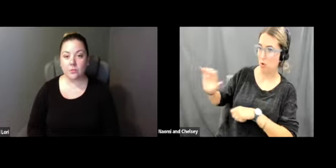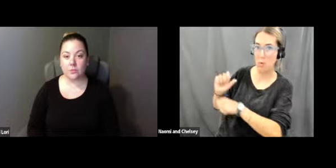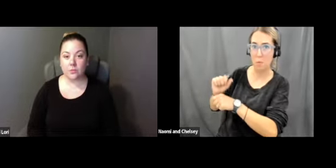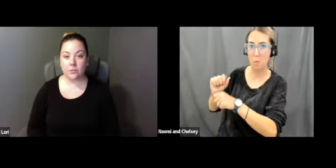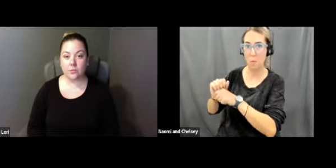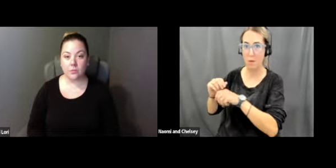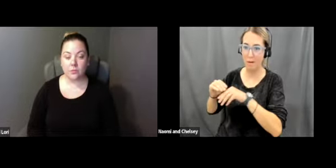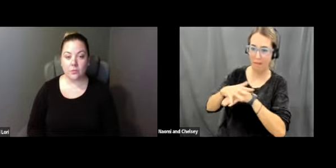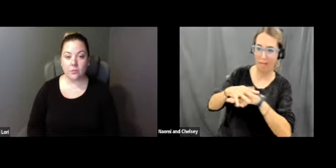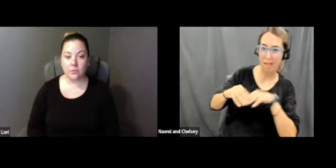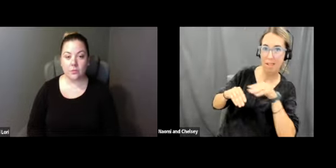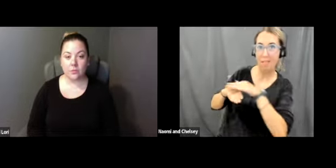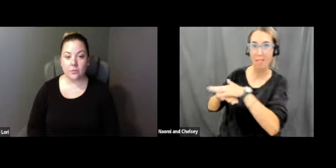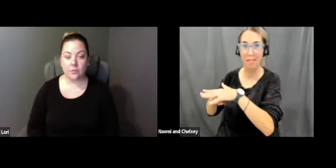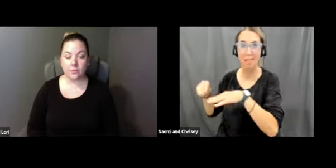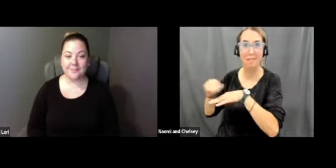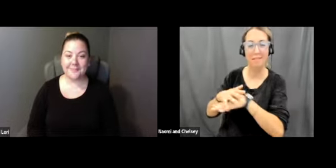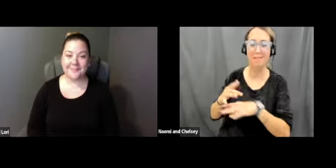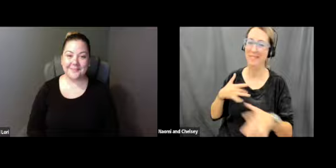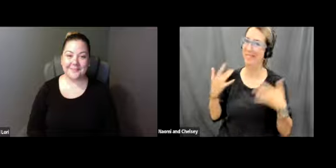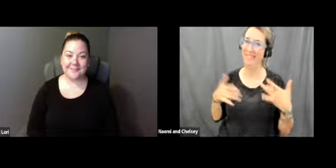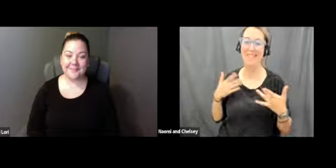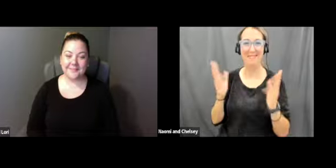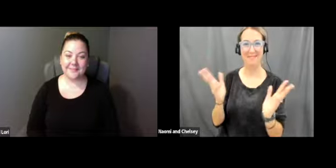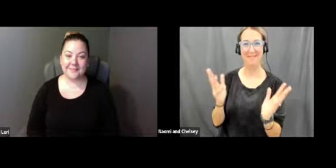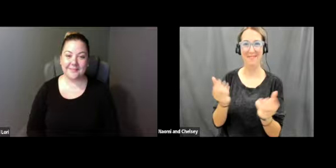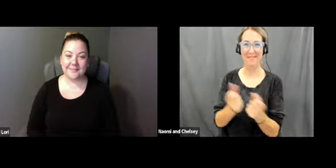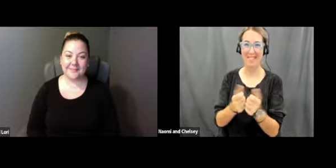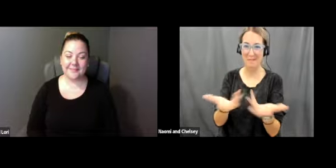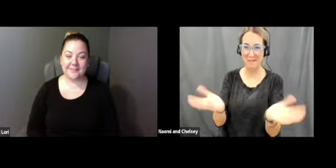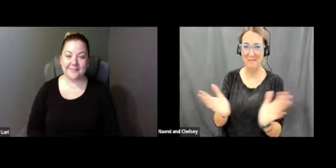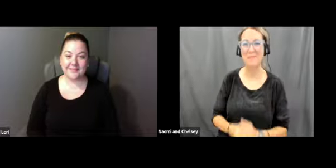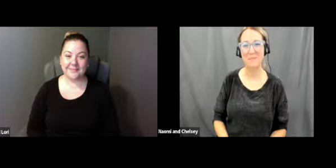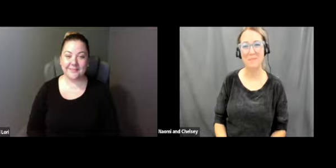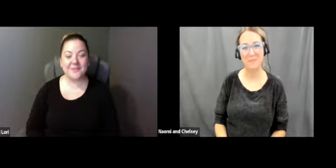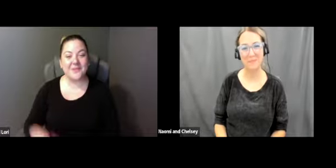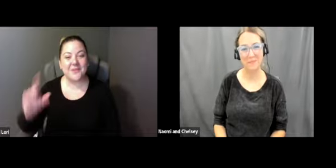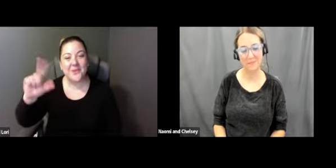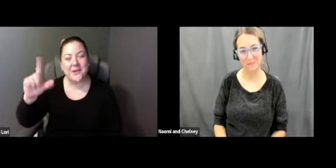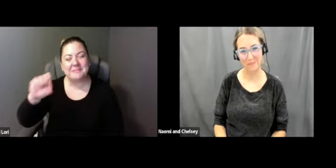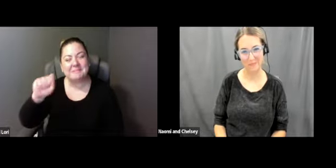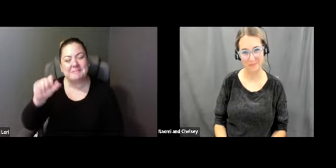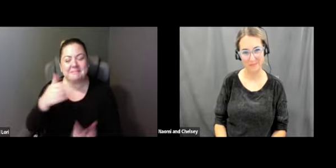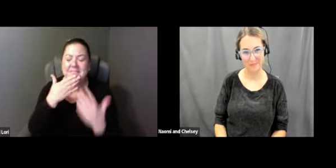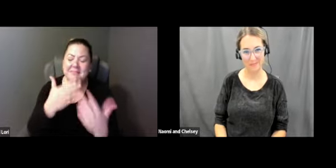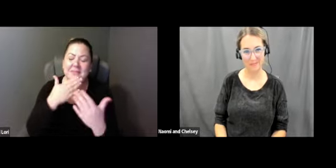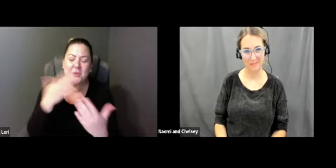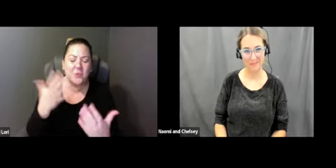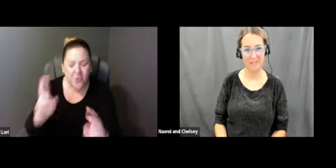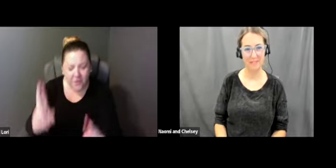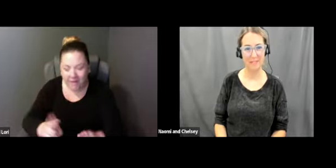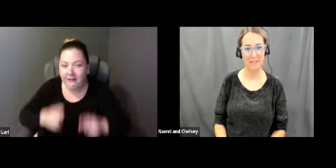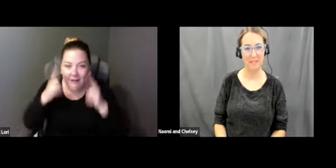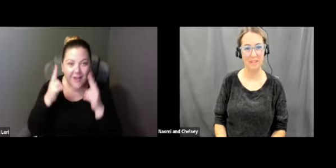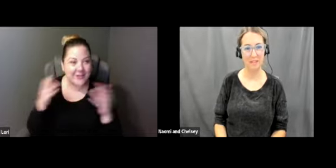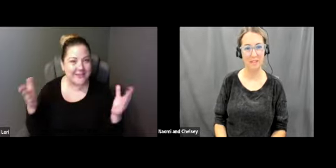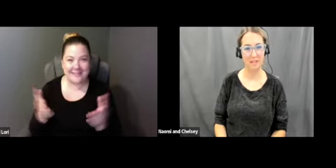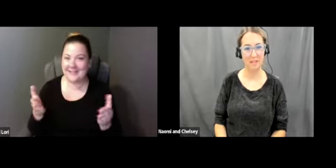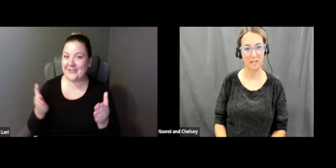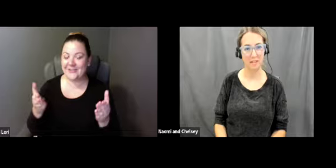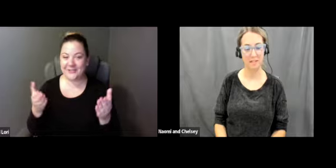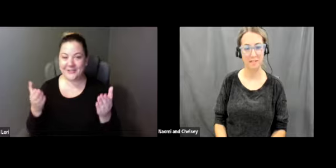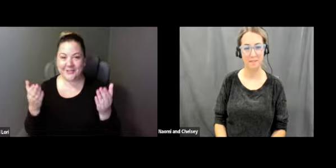just super psyched to have this conversation with both of you. Lori speaking, I just want to say thank you so much. It's a real honor for us to be